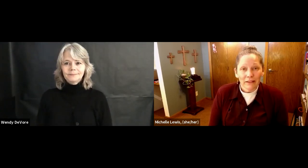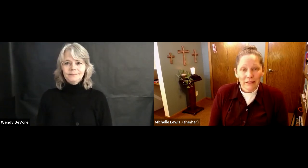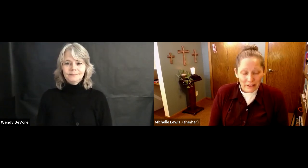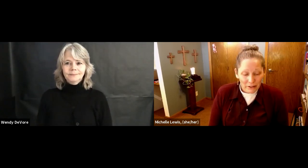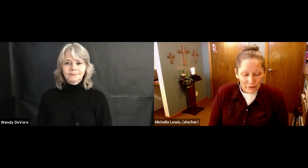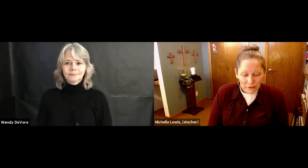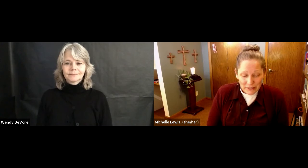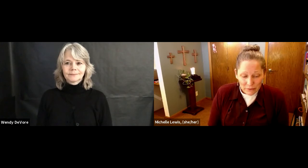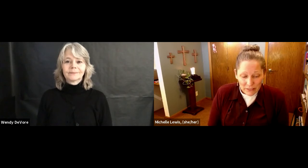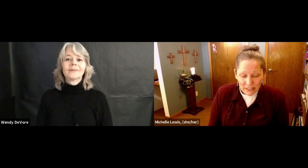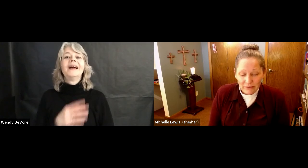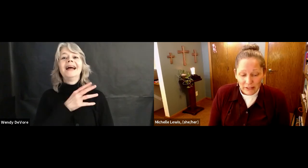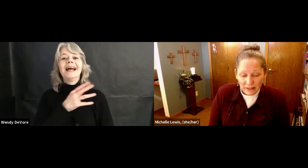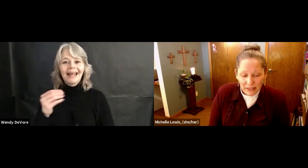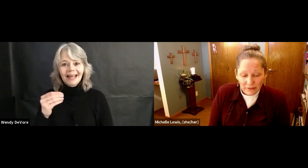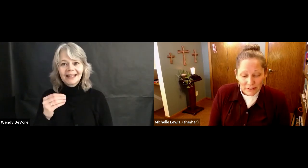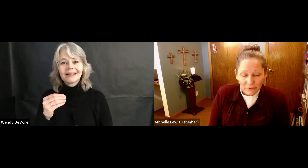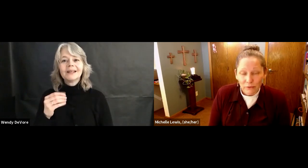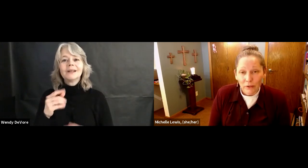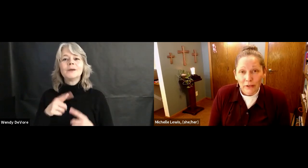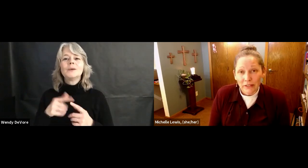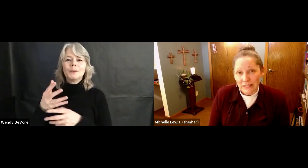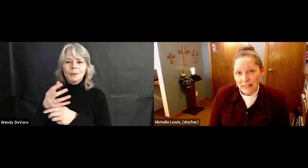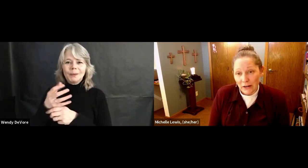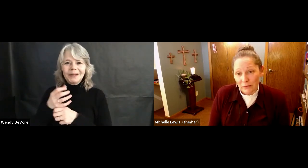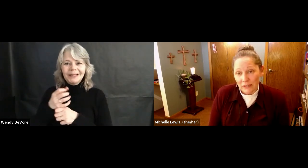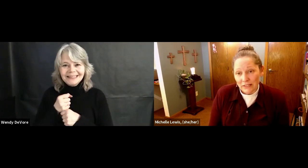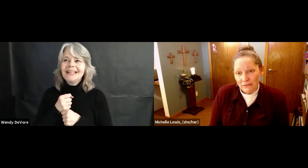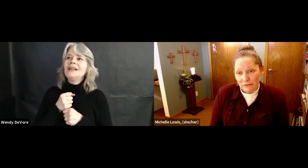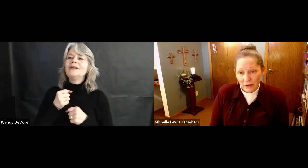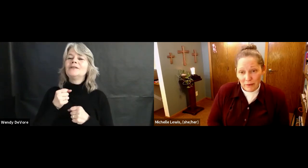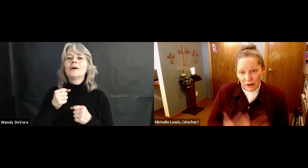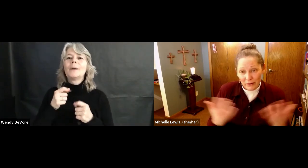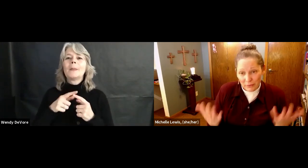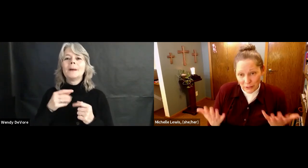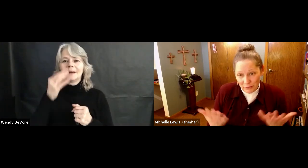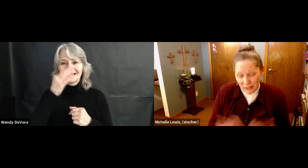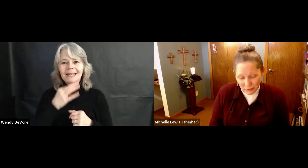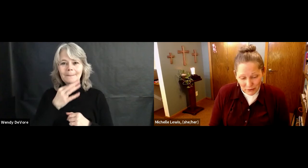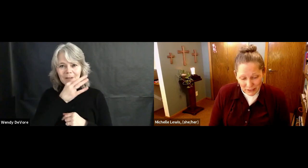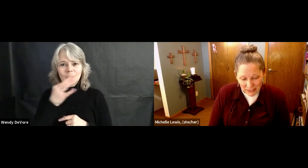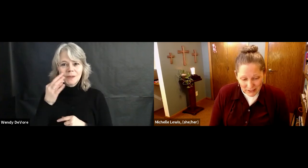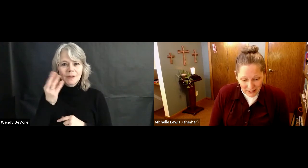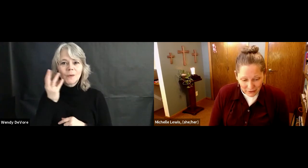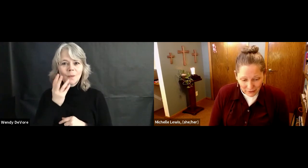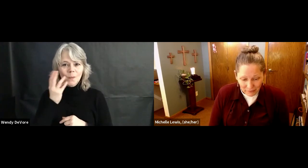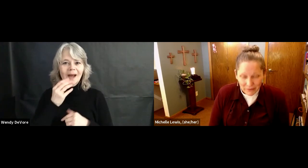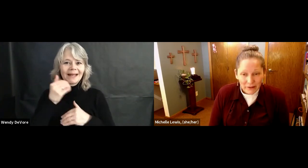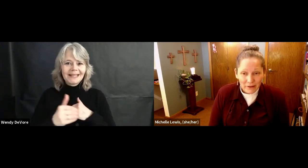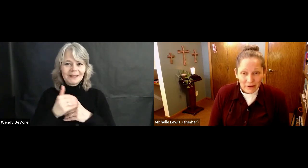And finally, it includes receiving the gifts of word and sacrament from our worshiping community